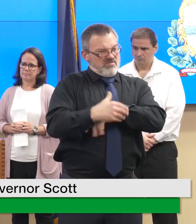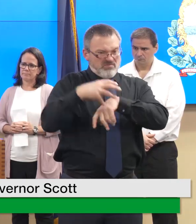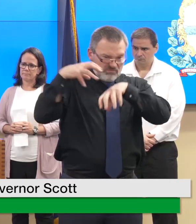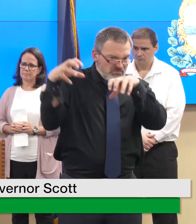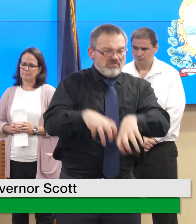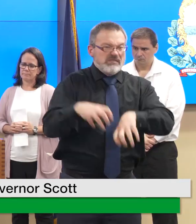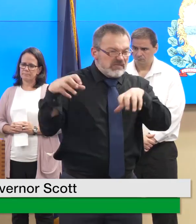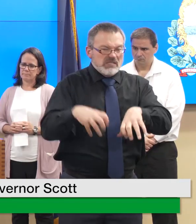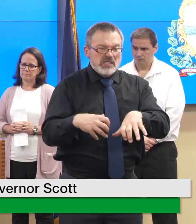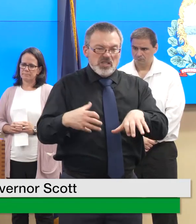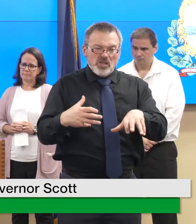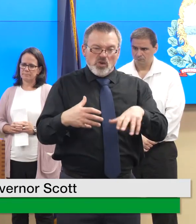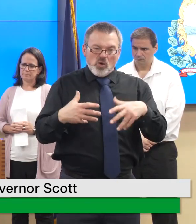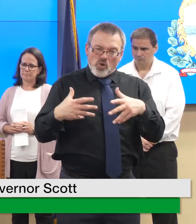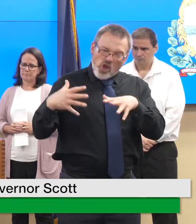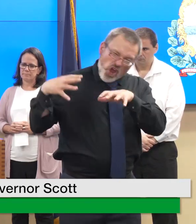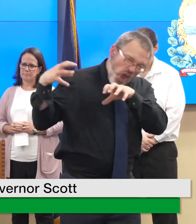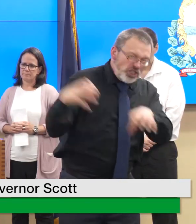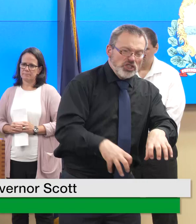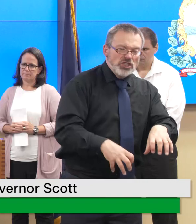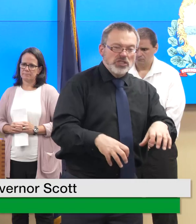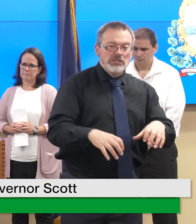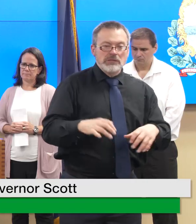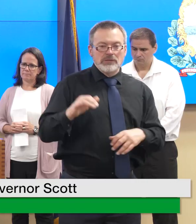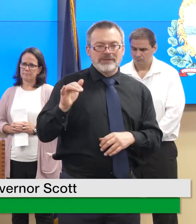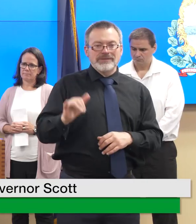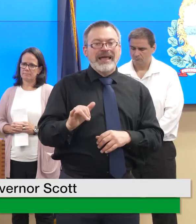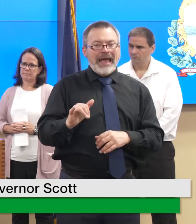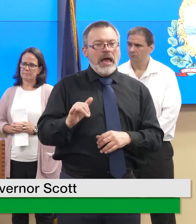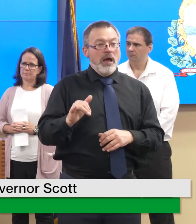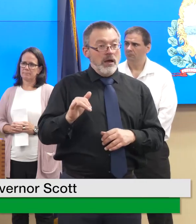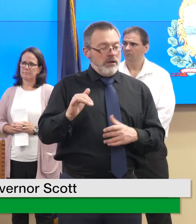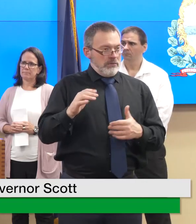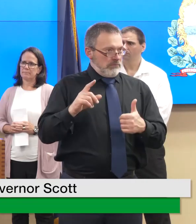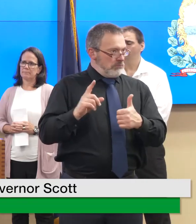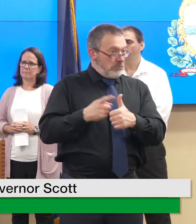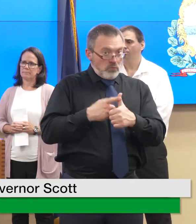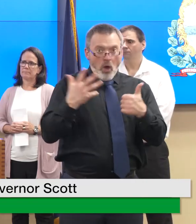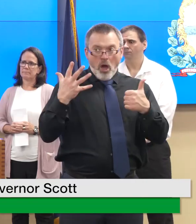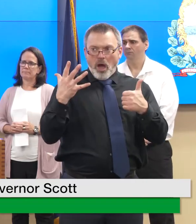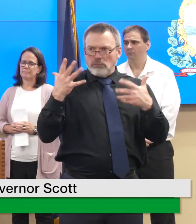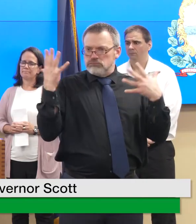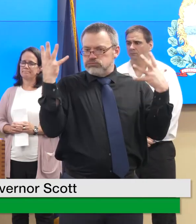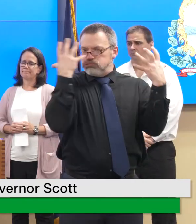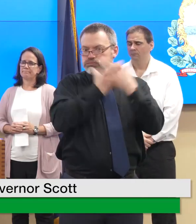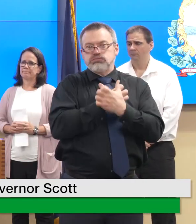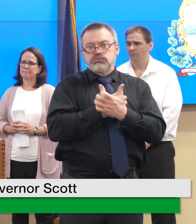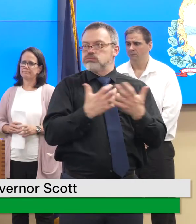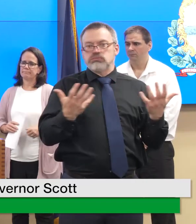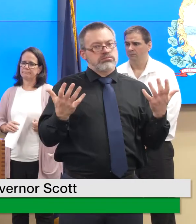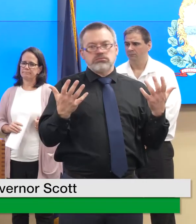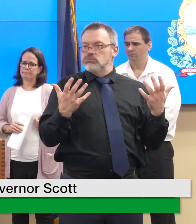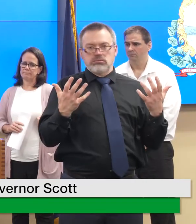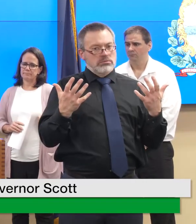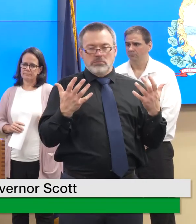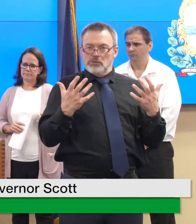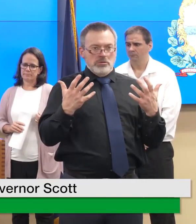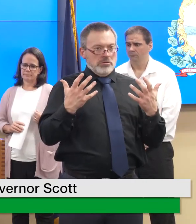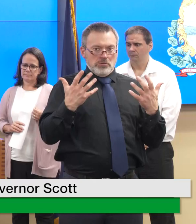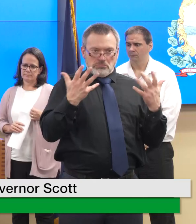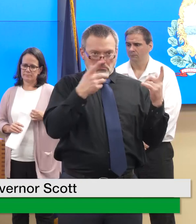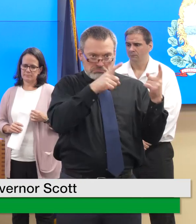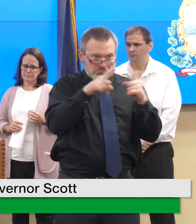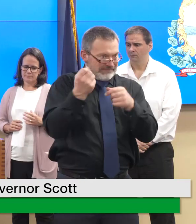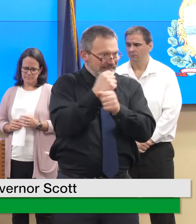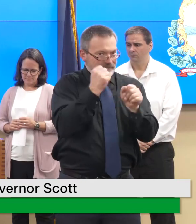of the operations took place in darkness, that we had pretty remarkable outcomes. And then the teams continued to work